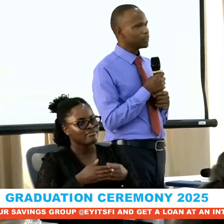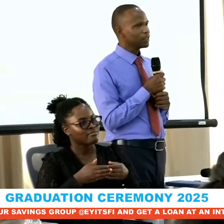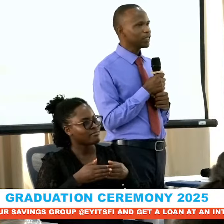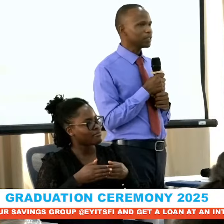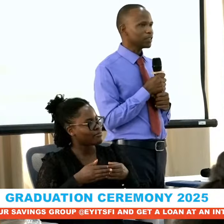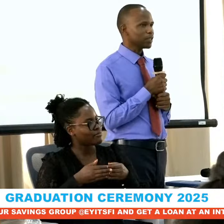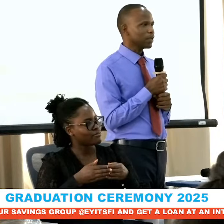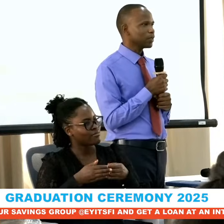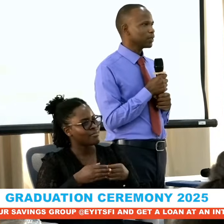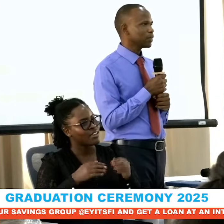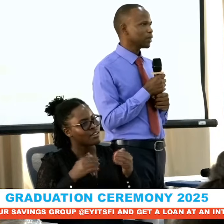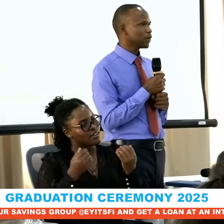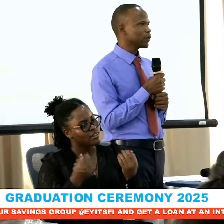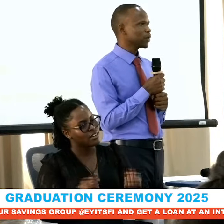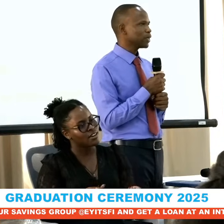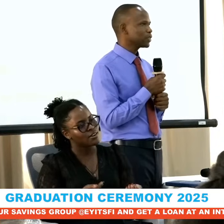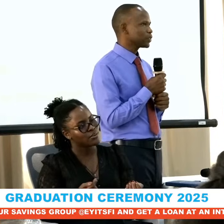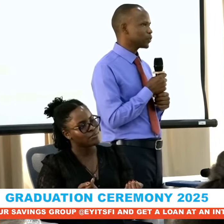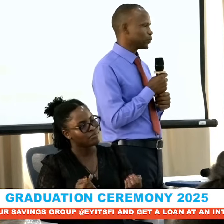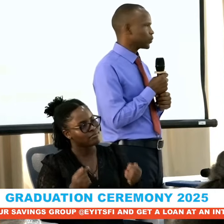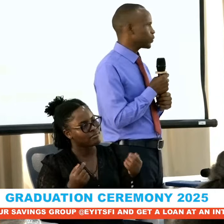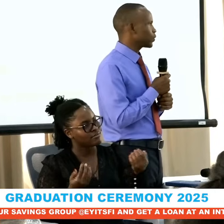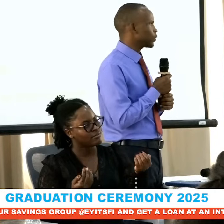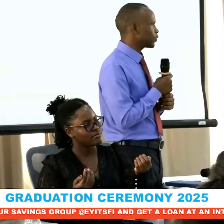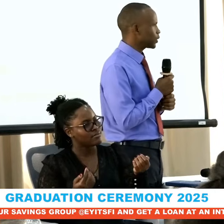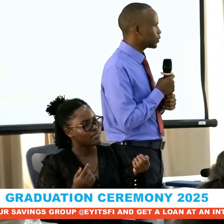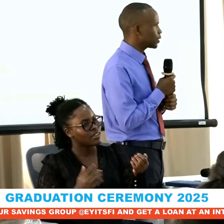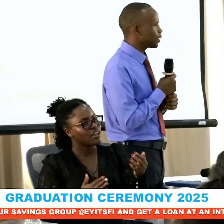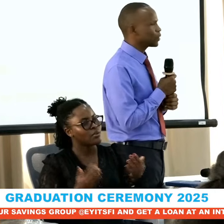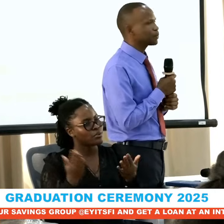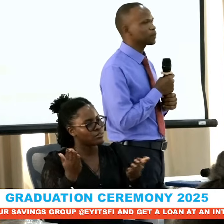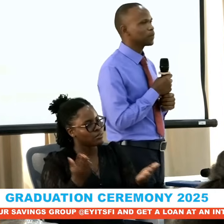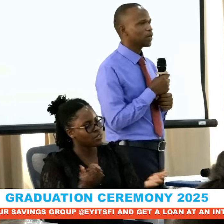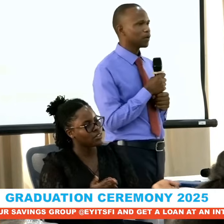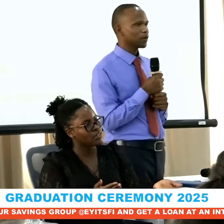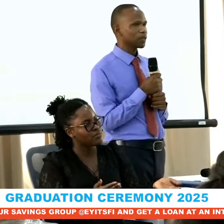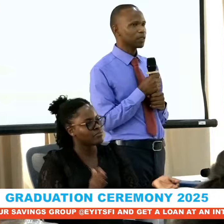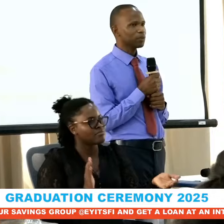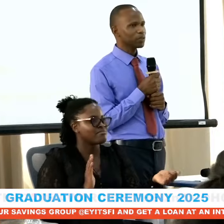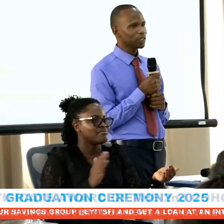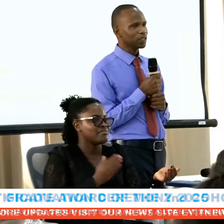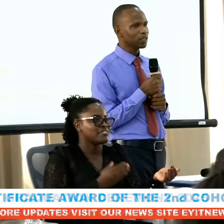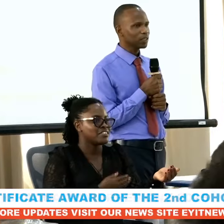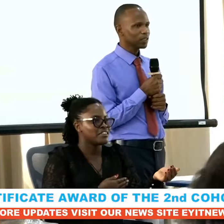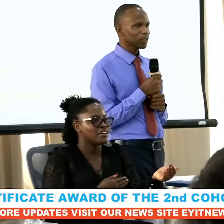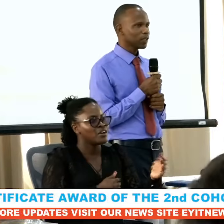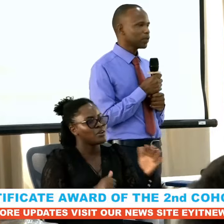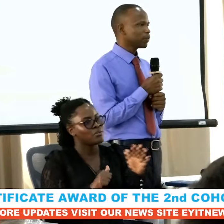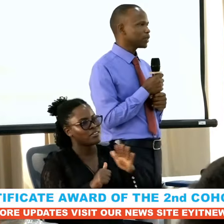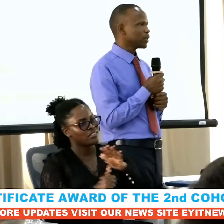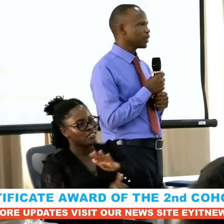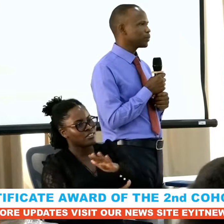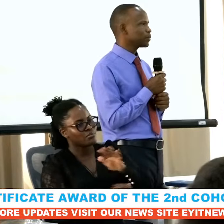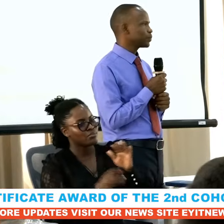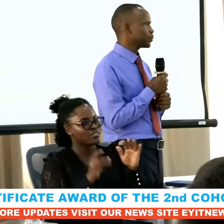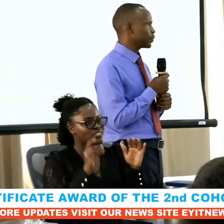At this juncture, I would like to welcome our Deputy Dean, Madame